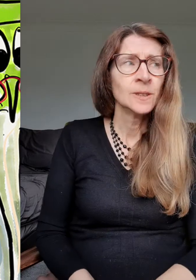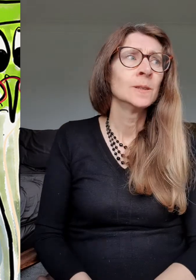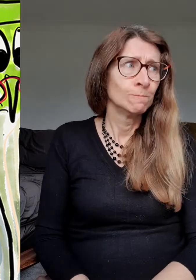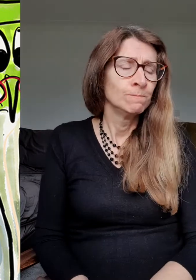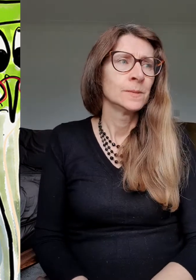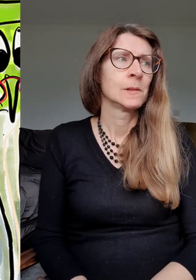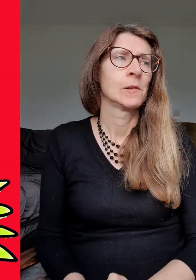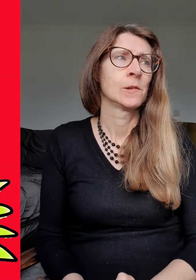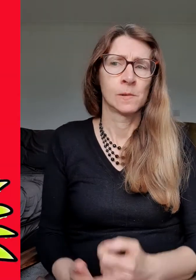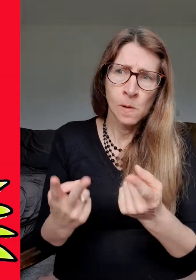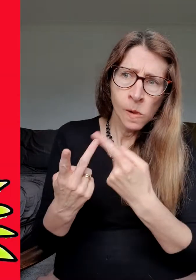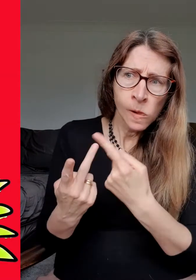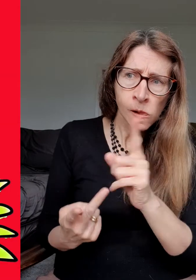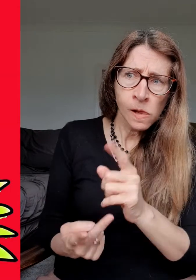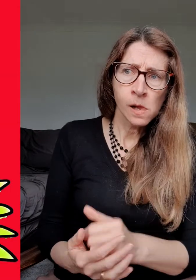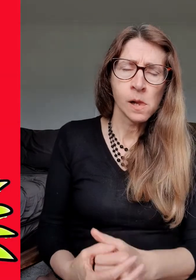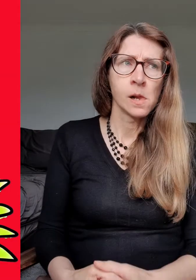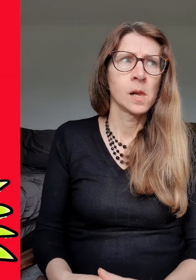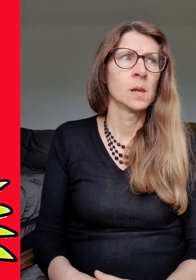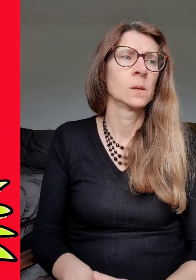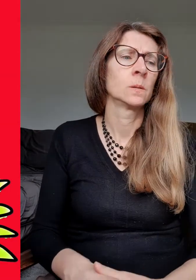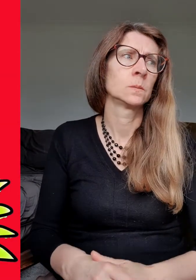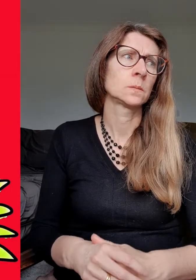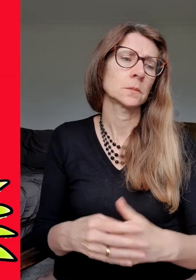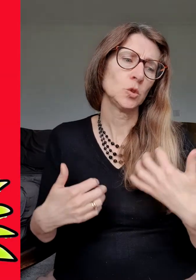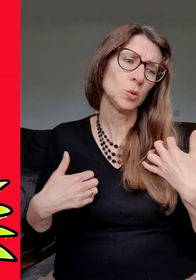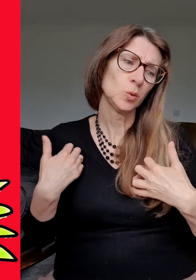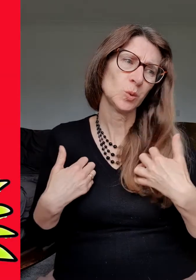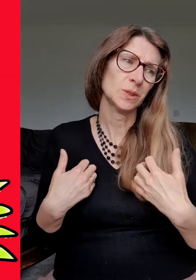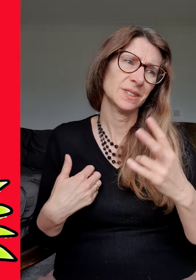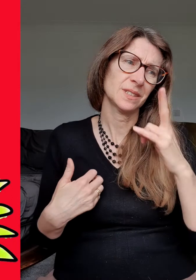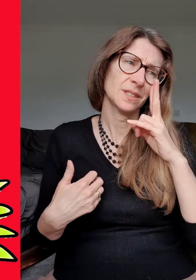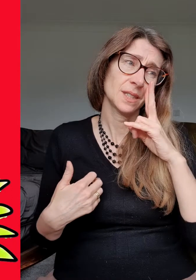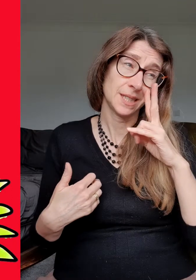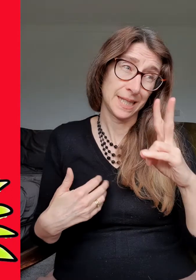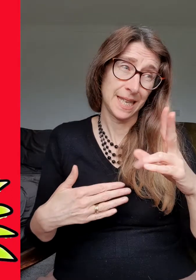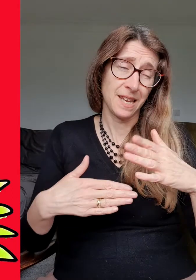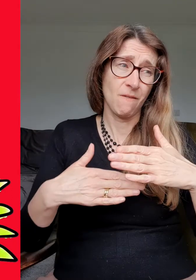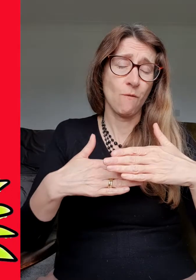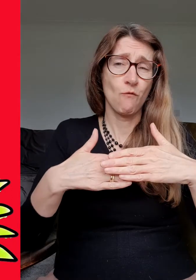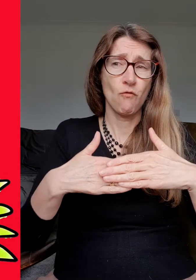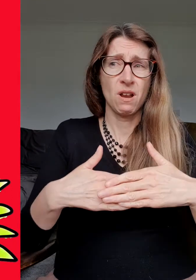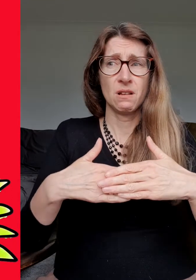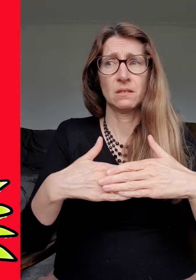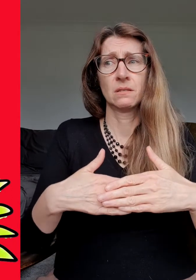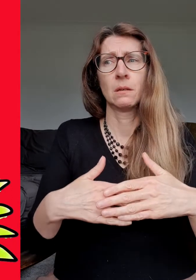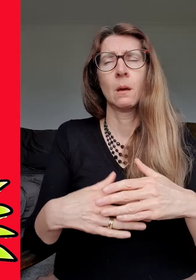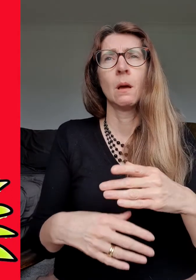"Anything else?" "Well, I'm looking forward to being with my friends again," said JoJo,